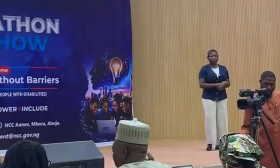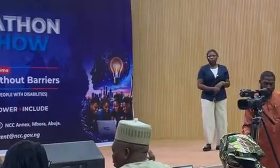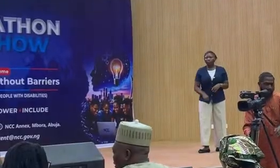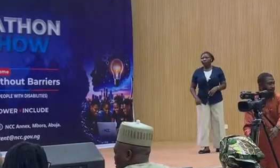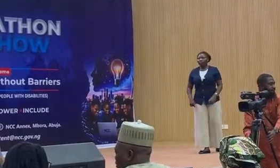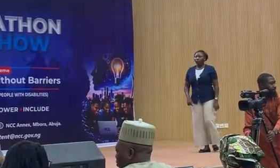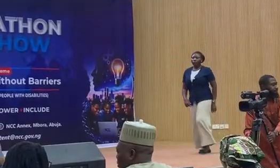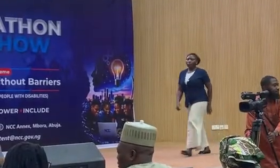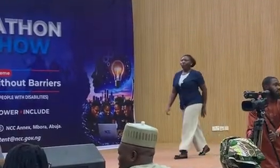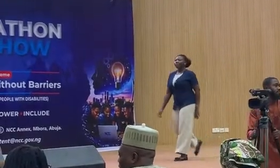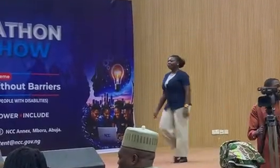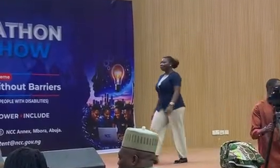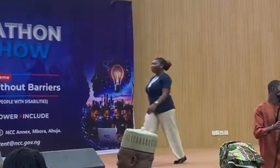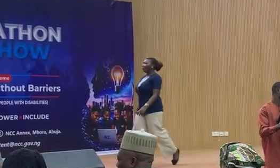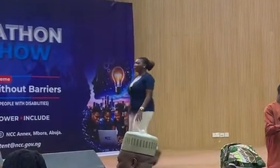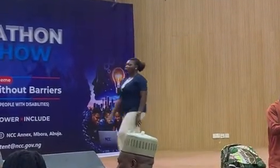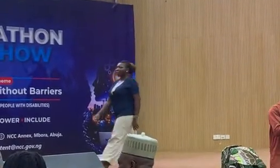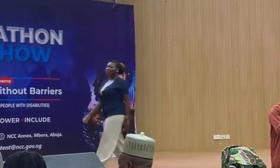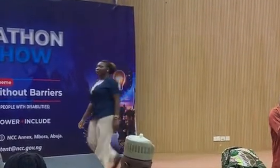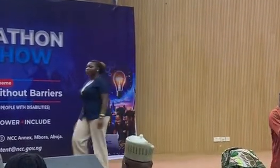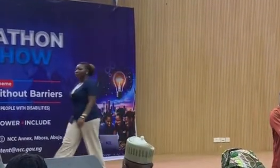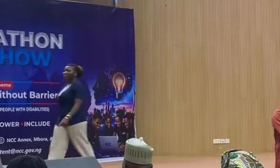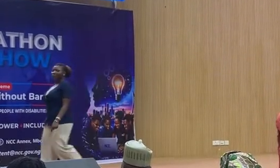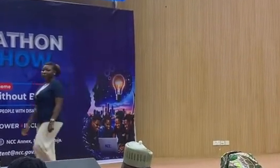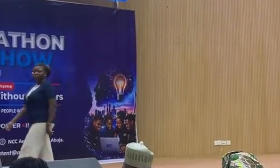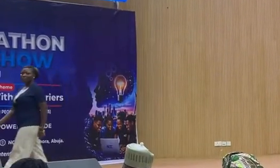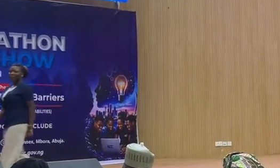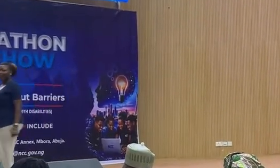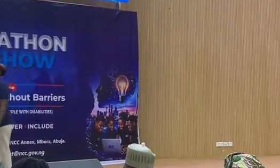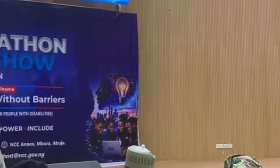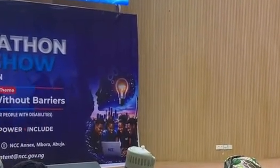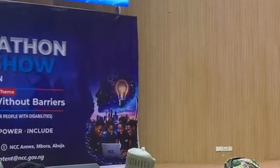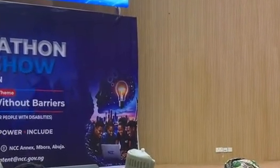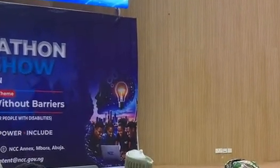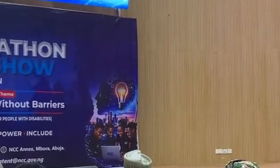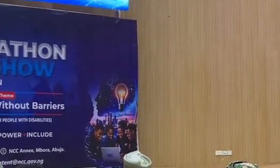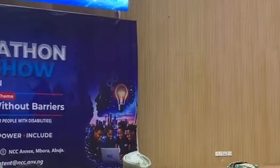All right, thank you very much. So the second